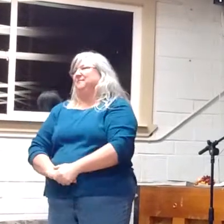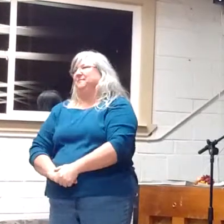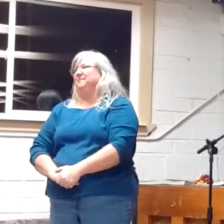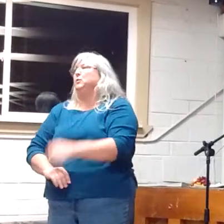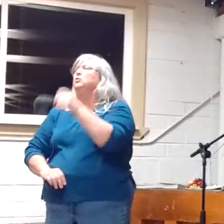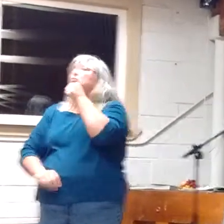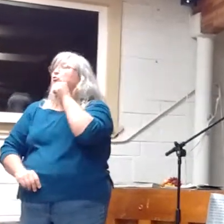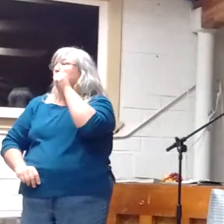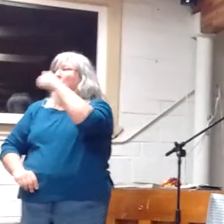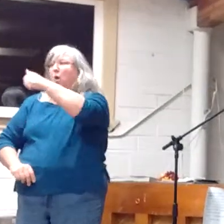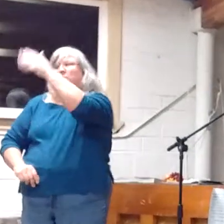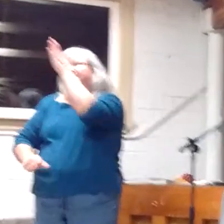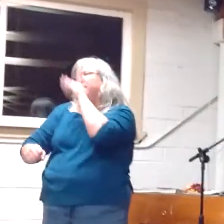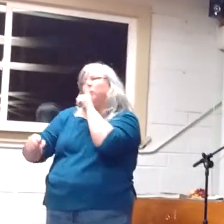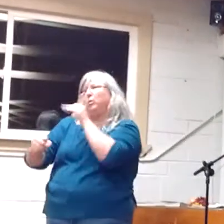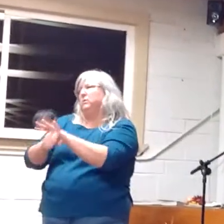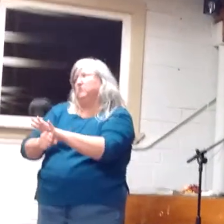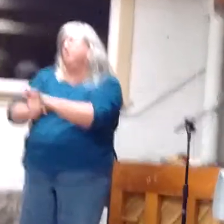Tomorrow is never promised.